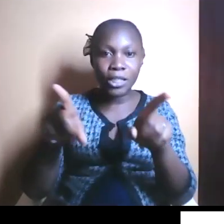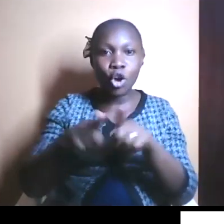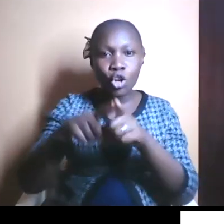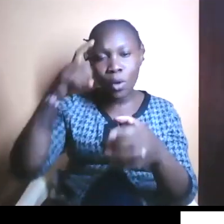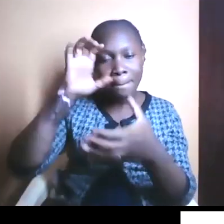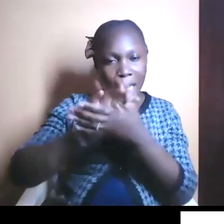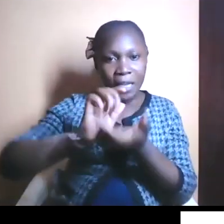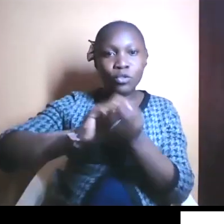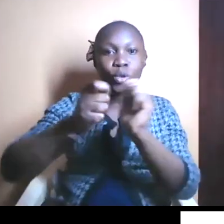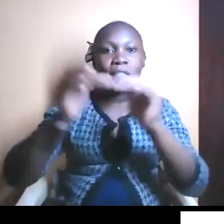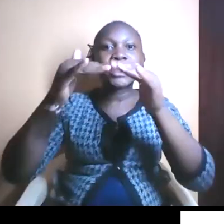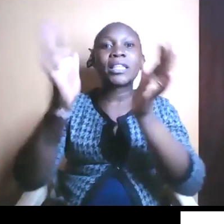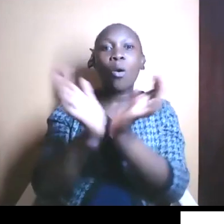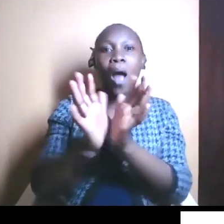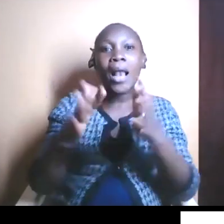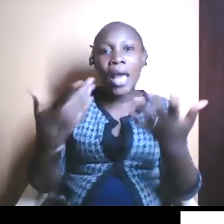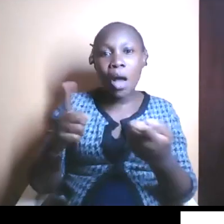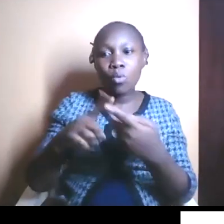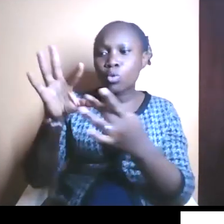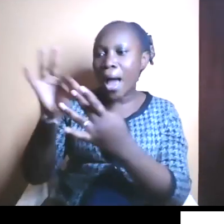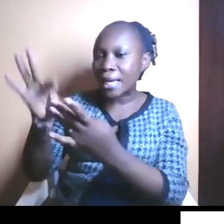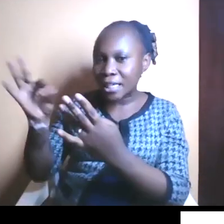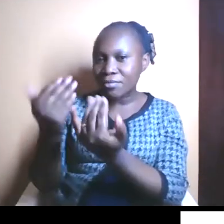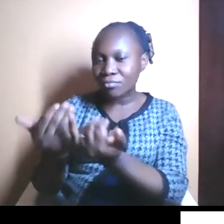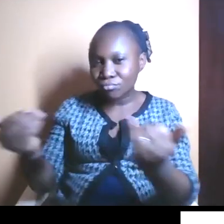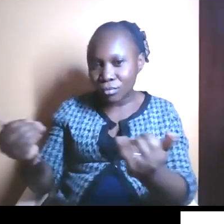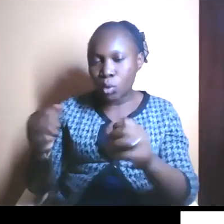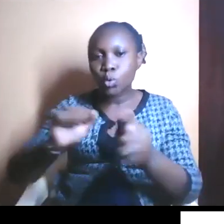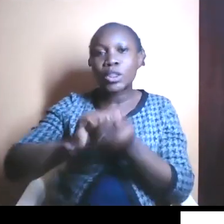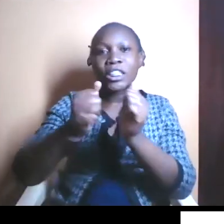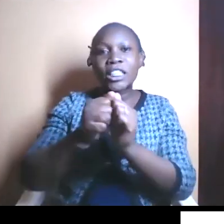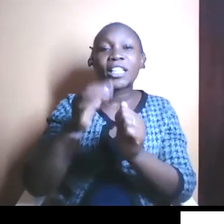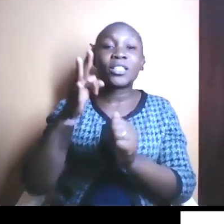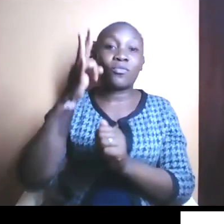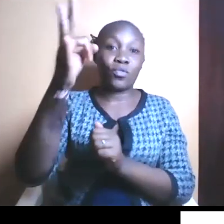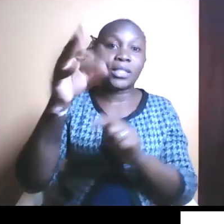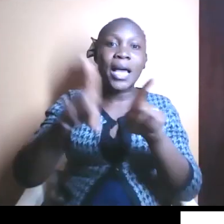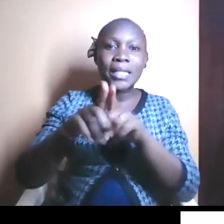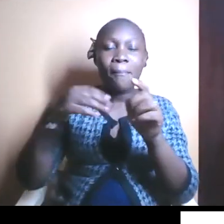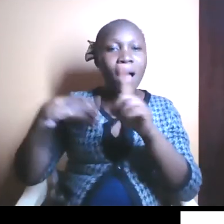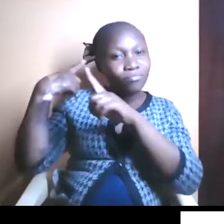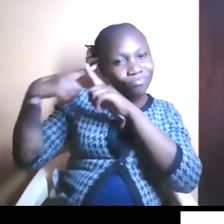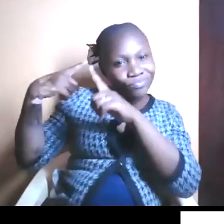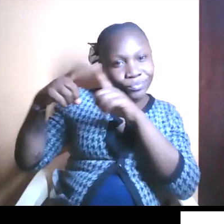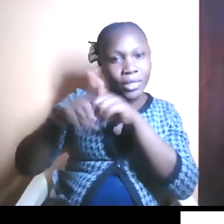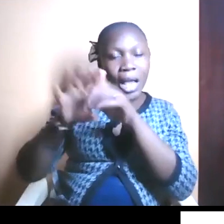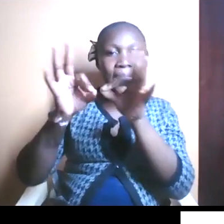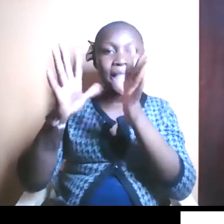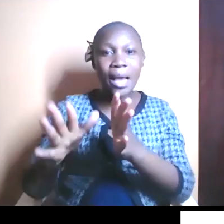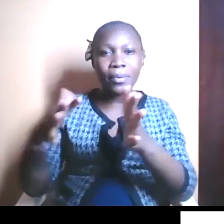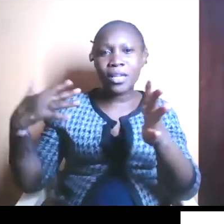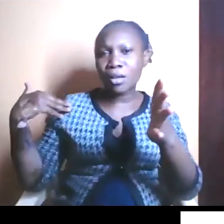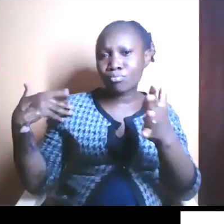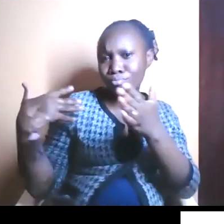one's identity so as to inform your destiny. She has extensive experience as a sign language interpreter in the legal